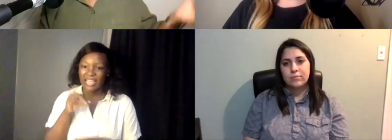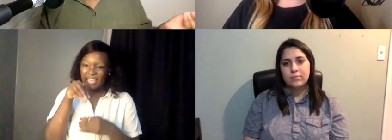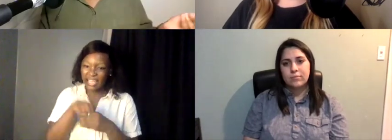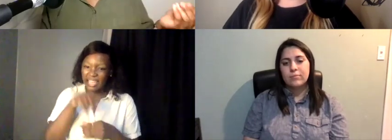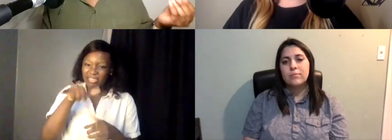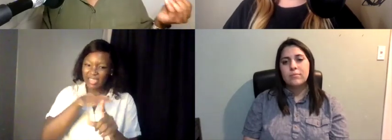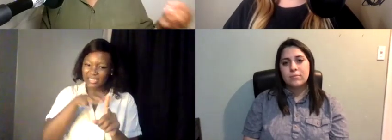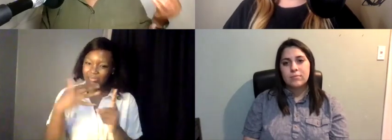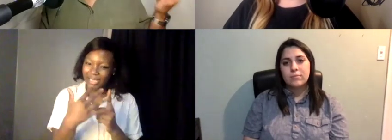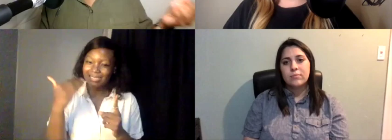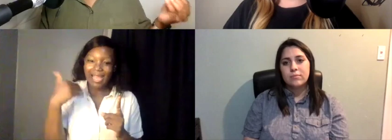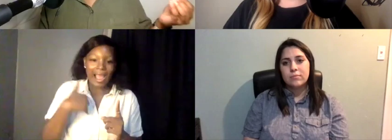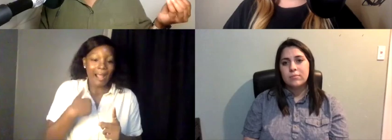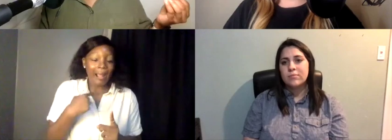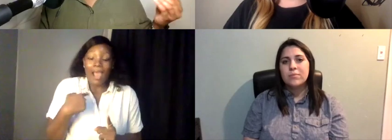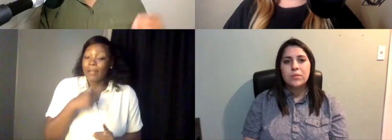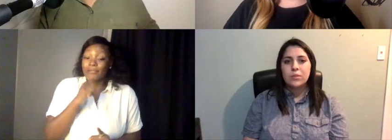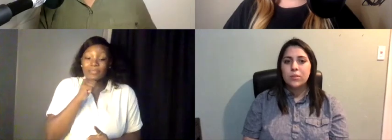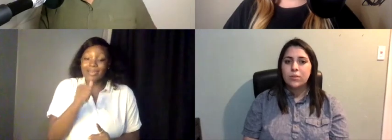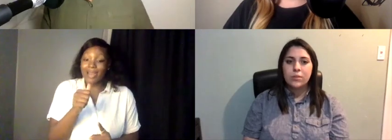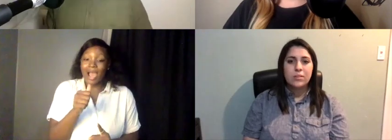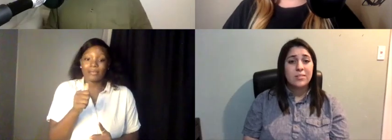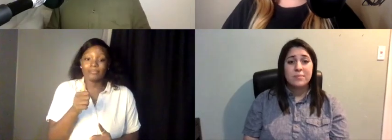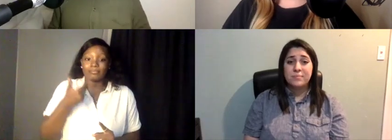There's a reason why those spaces are the way they are.